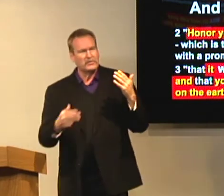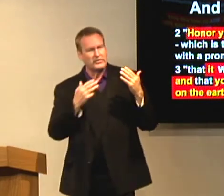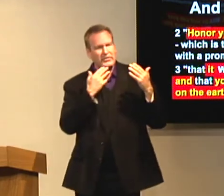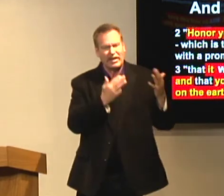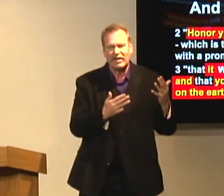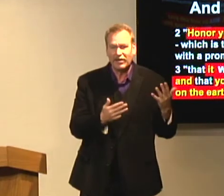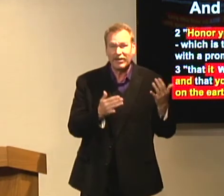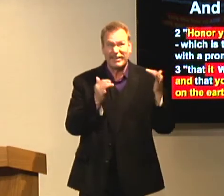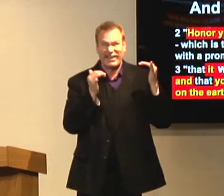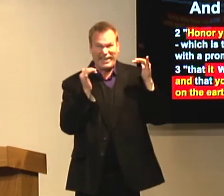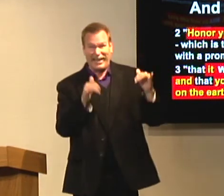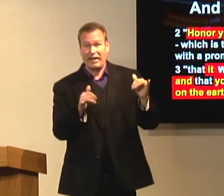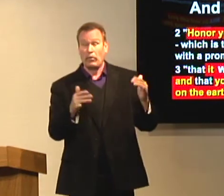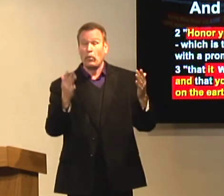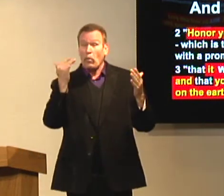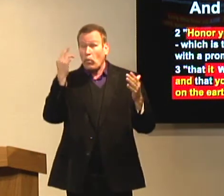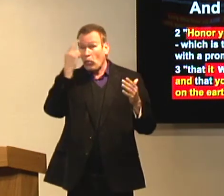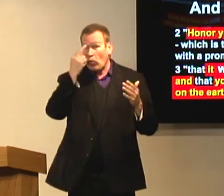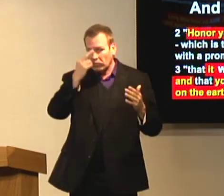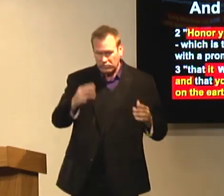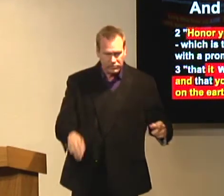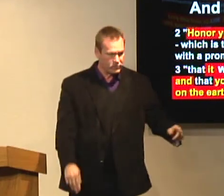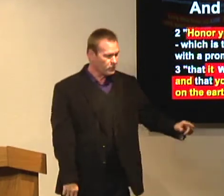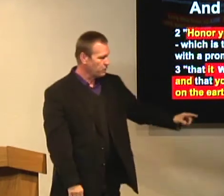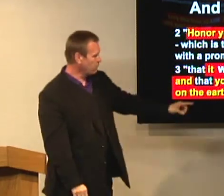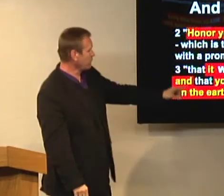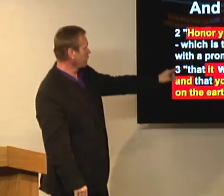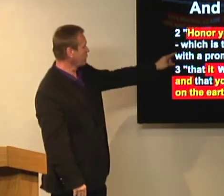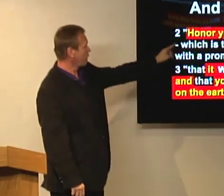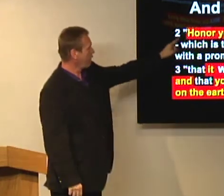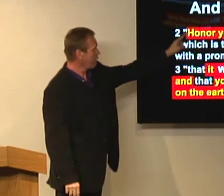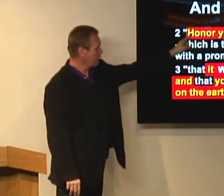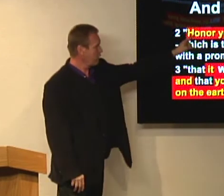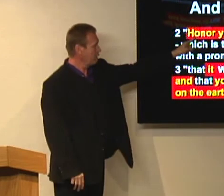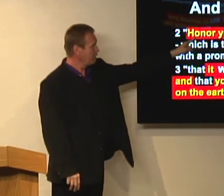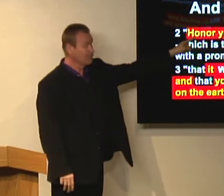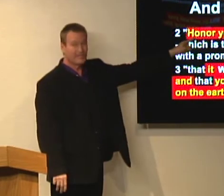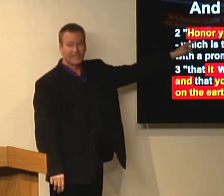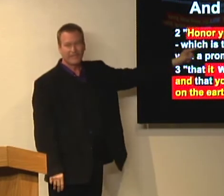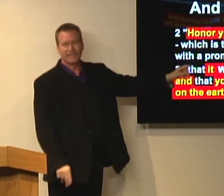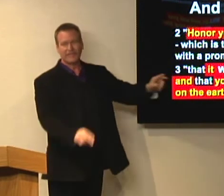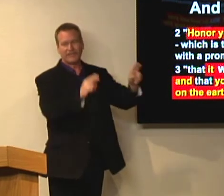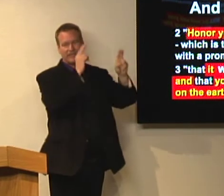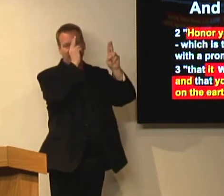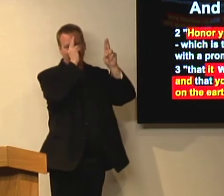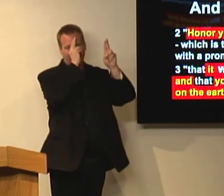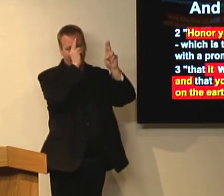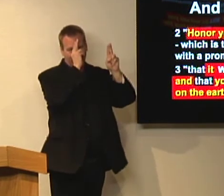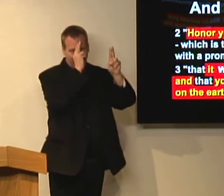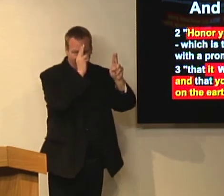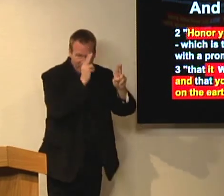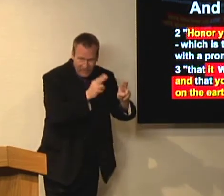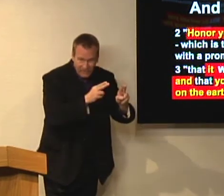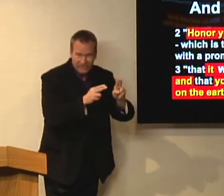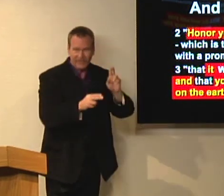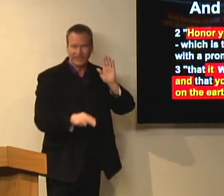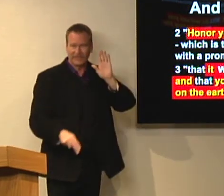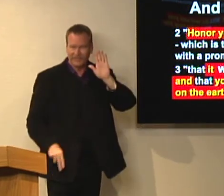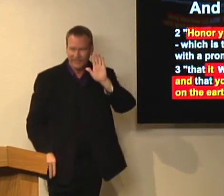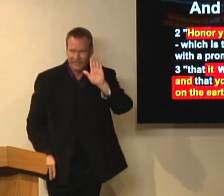I have had an enjoyable life. And I believe definitely that one of the reasons for this is because I